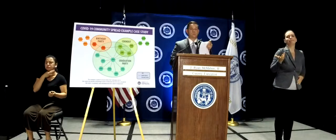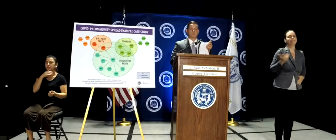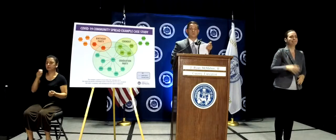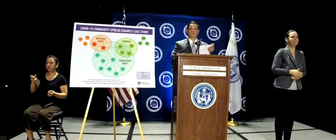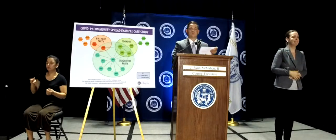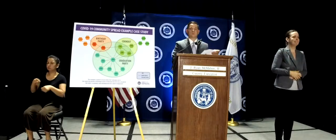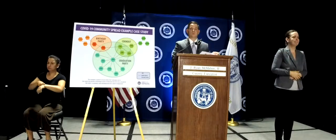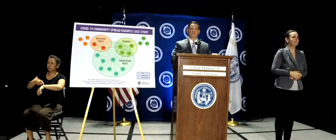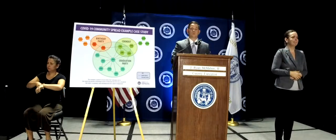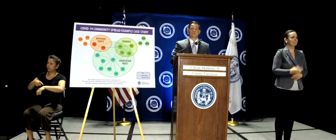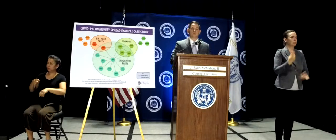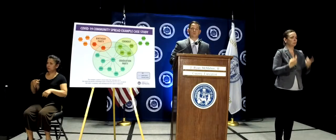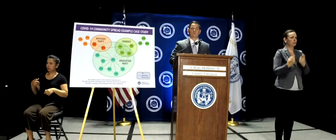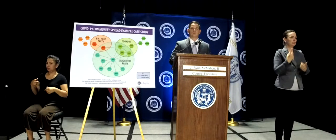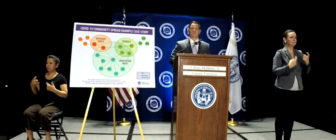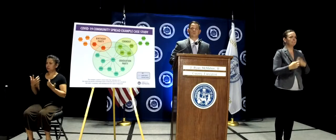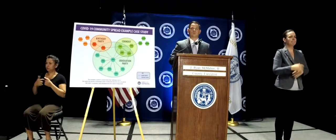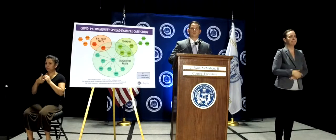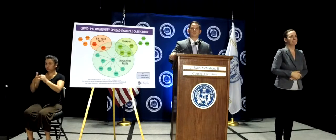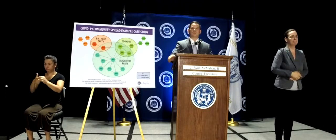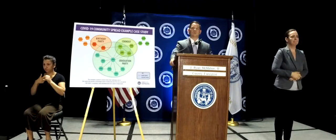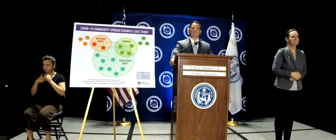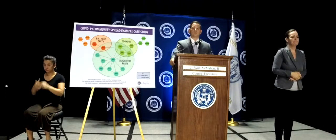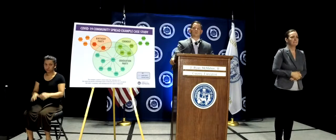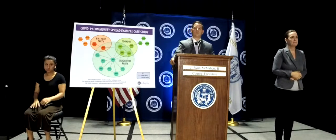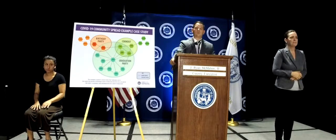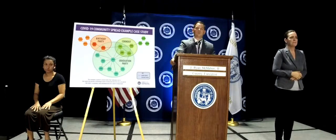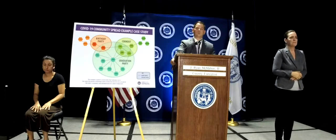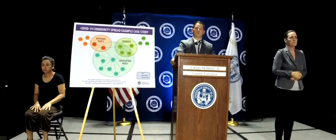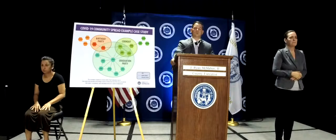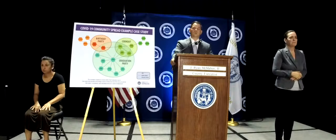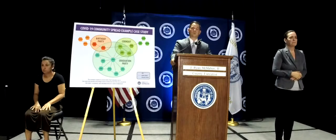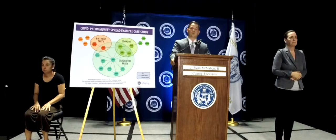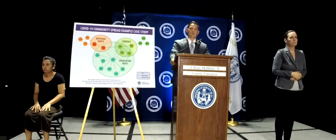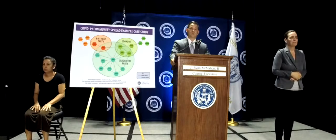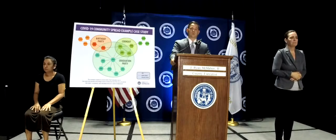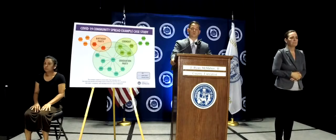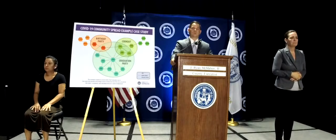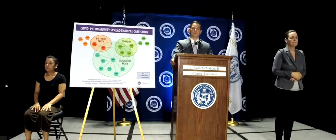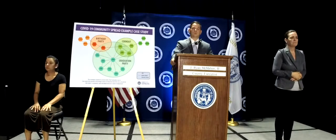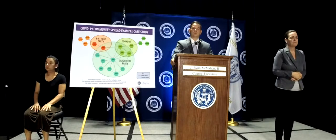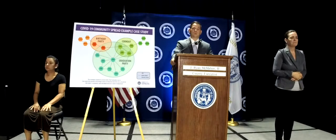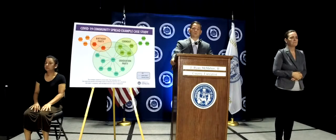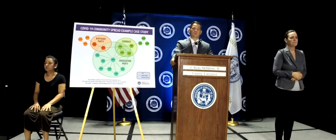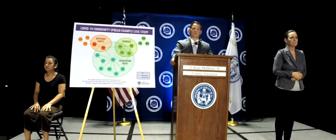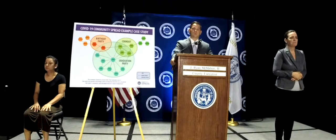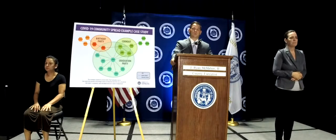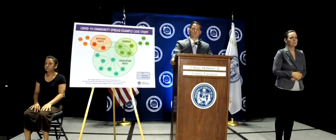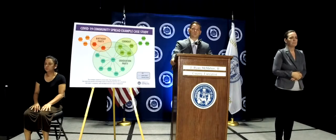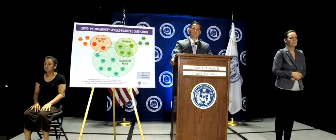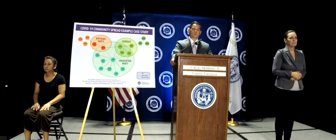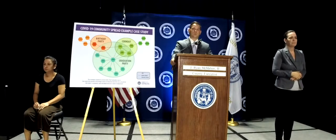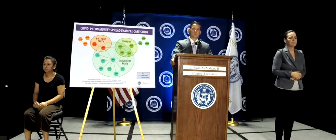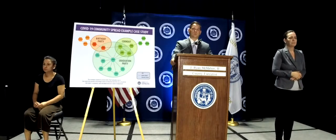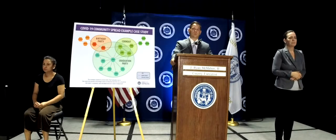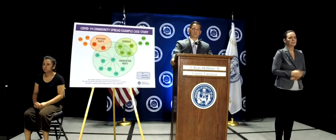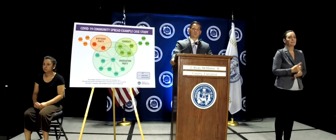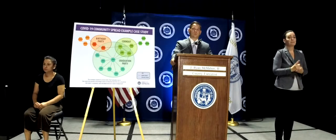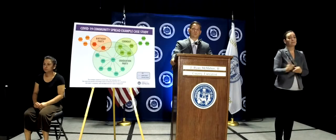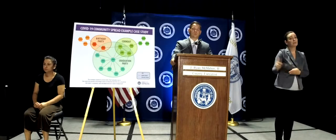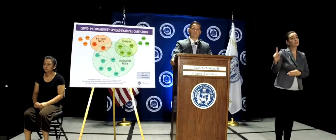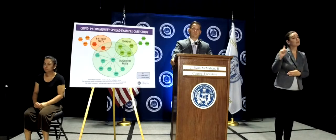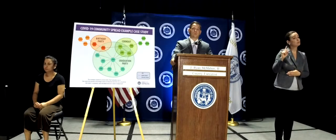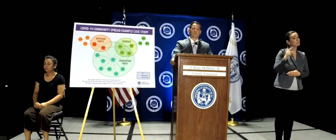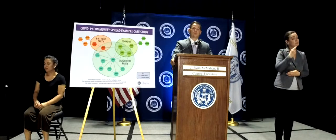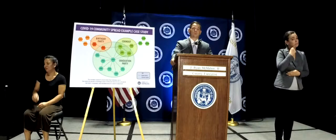week we were talking about the dollar menu, chips, and all that. This week, the governor coming out and saying